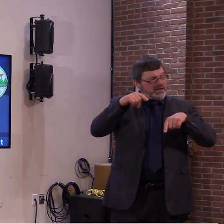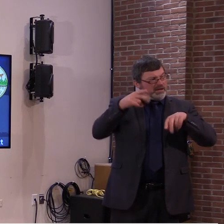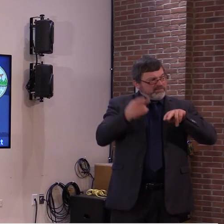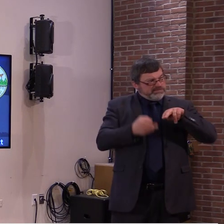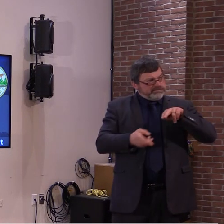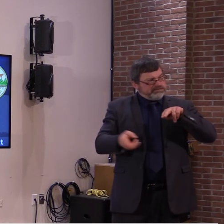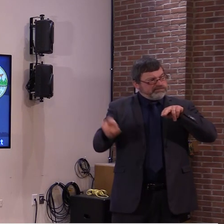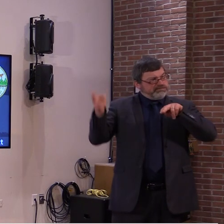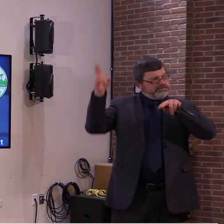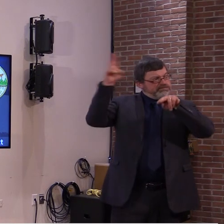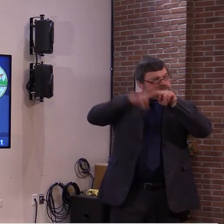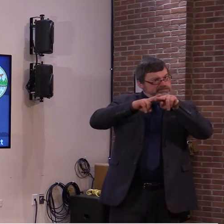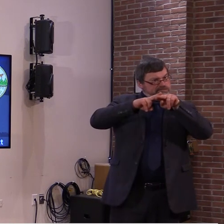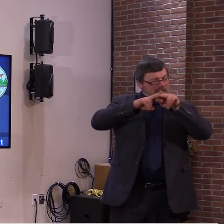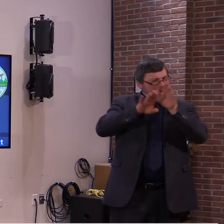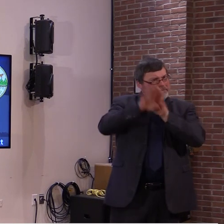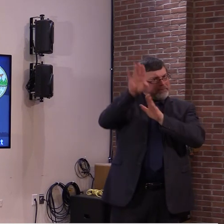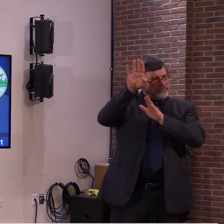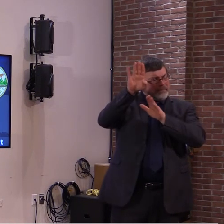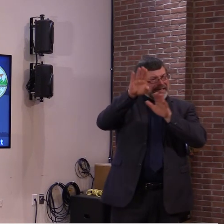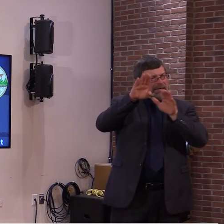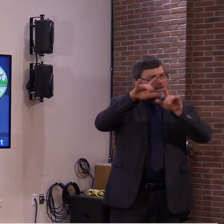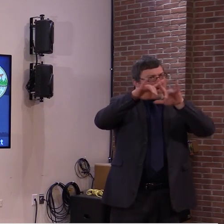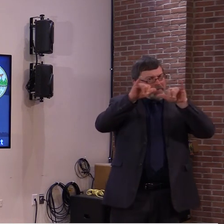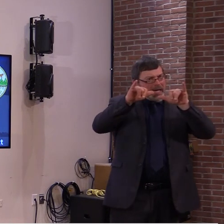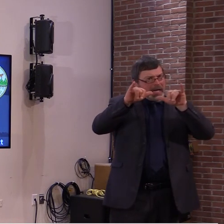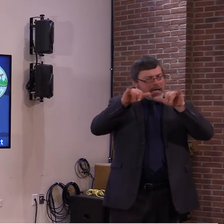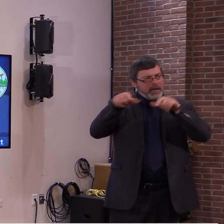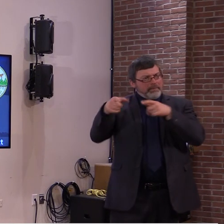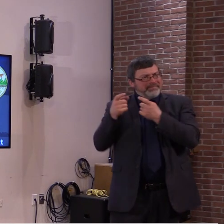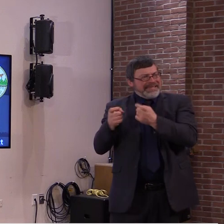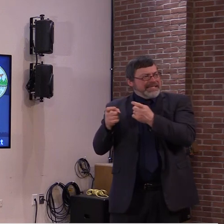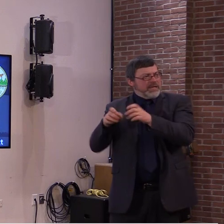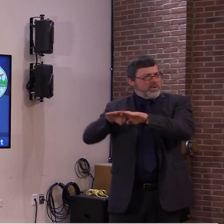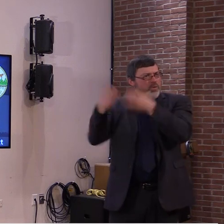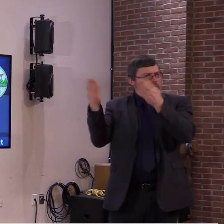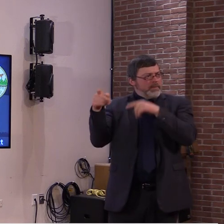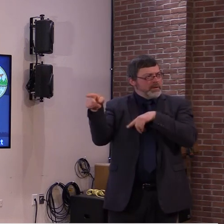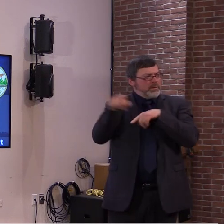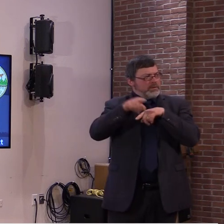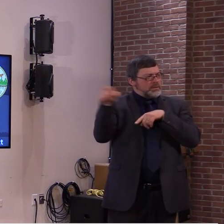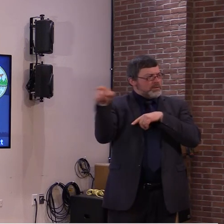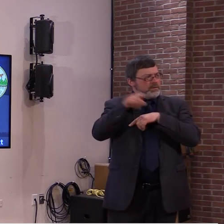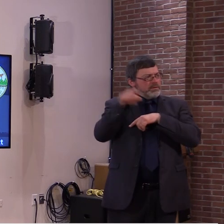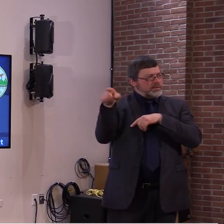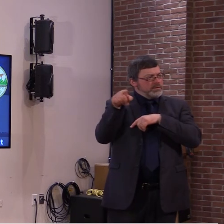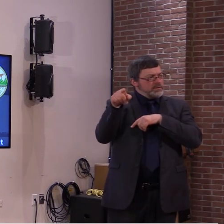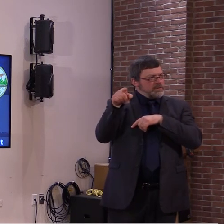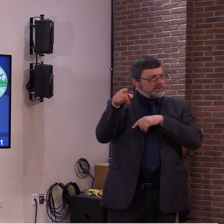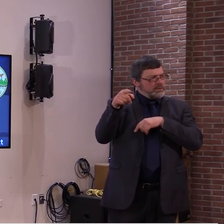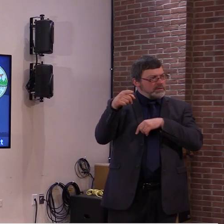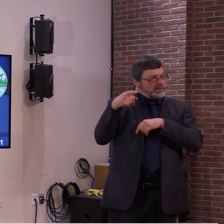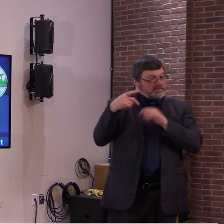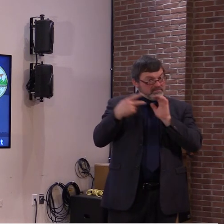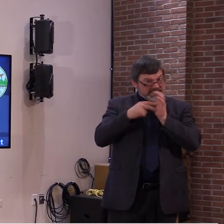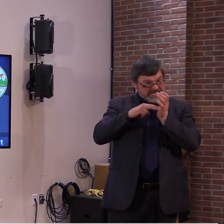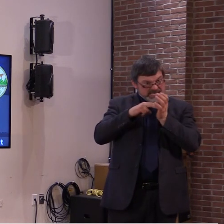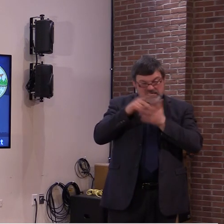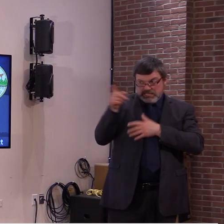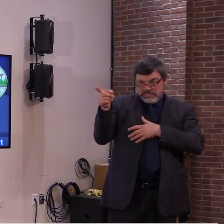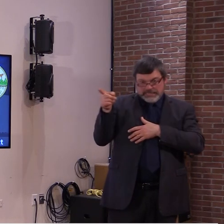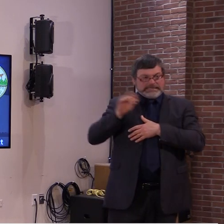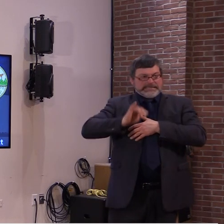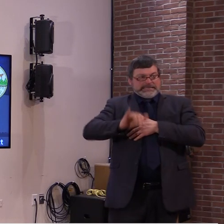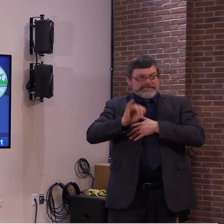wondering if the state plans to step up compliance checks at ski areas and other tourist attractions. And a corollary